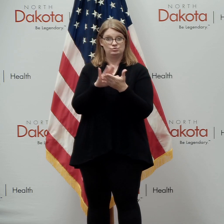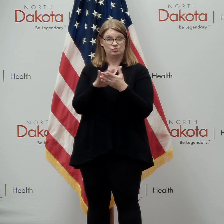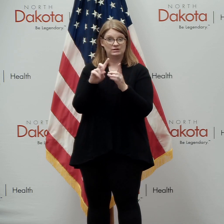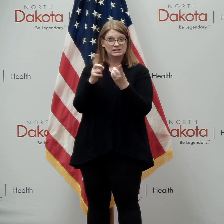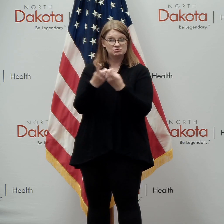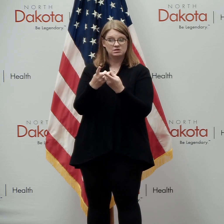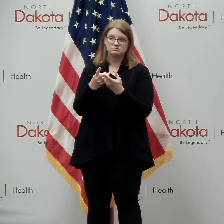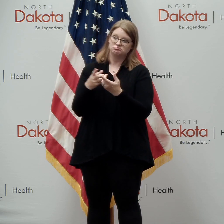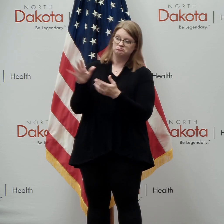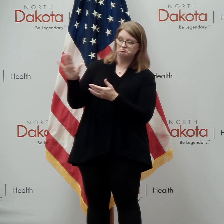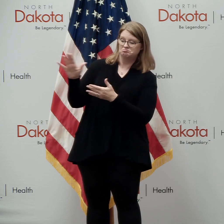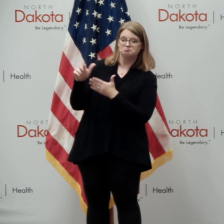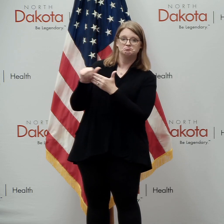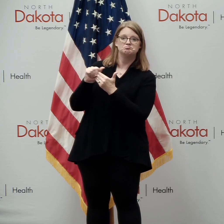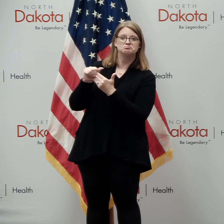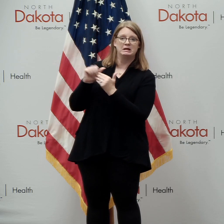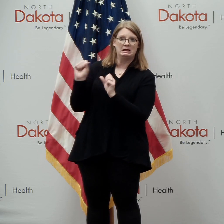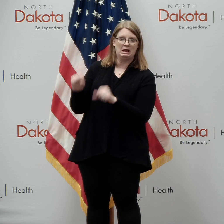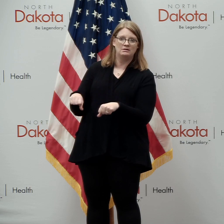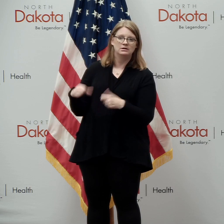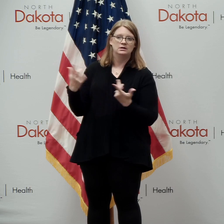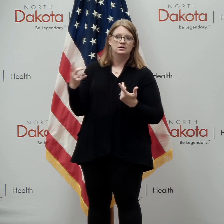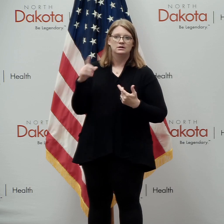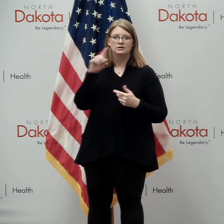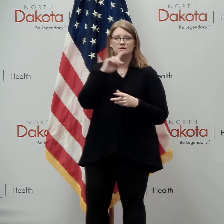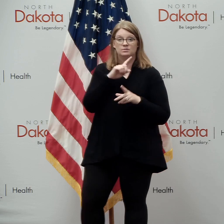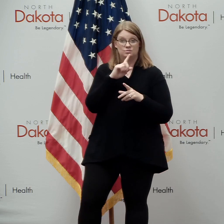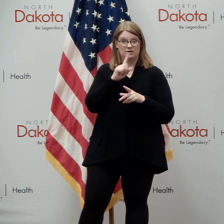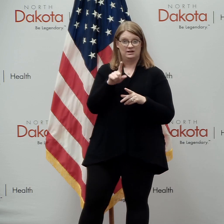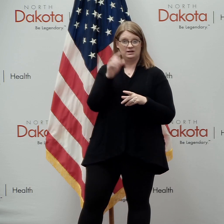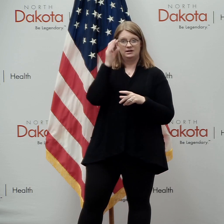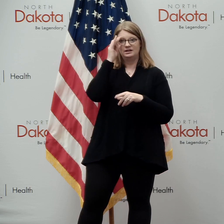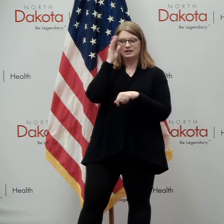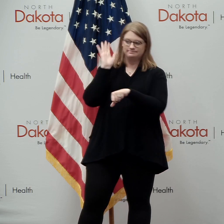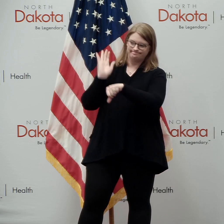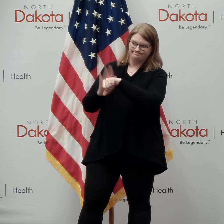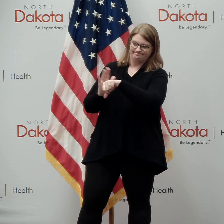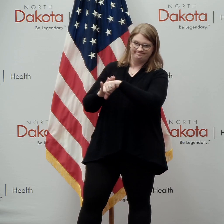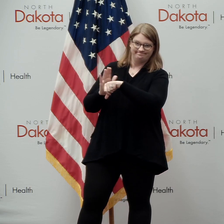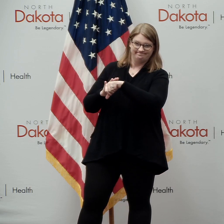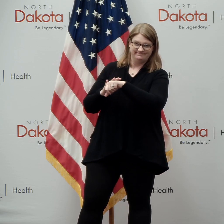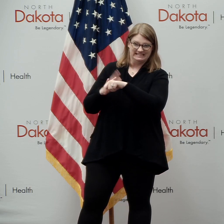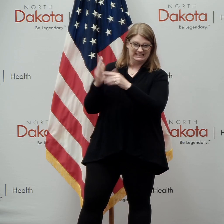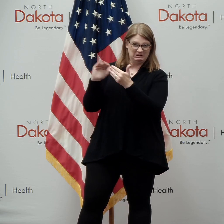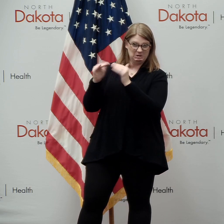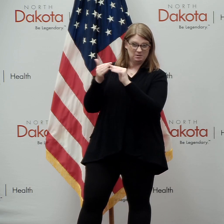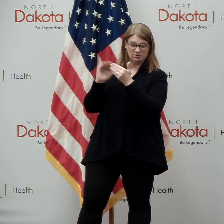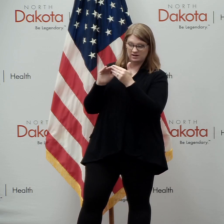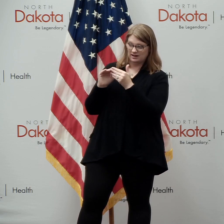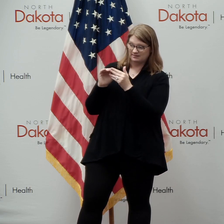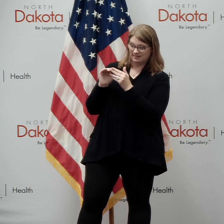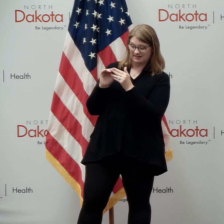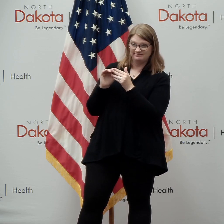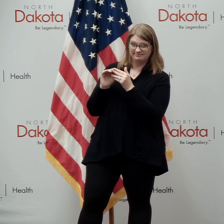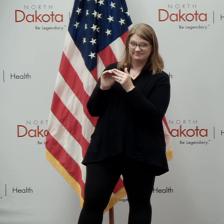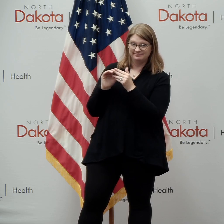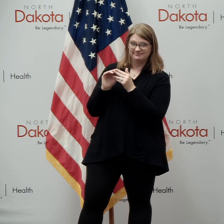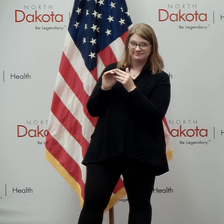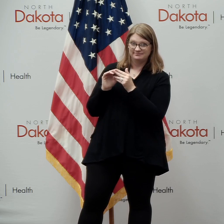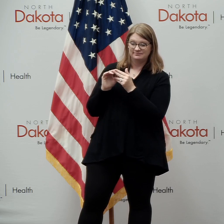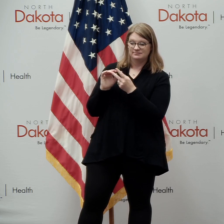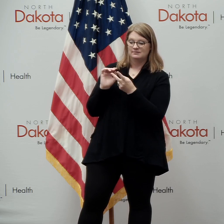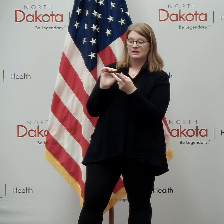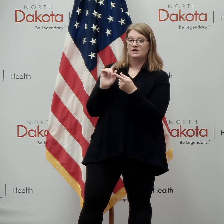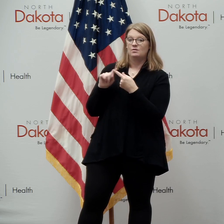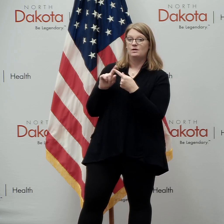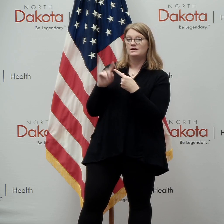of flexibility. I think this just helps signal to the entire community up there. I want to signal a couple things. One